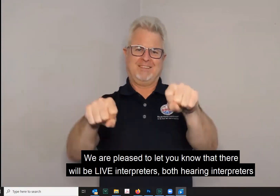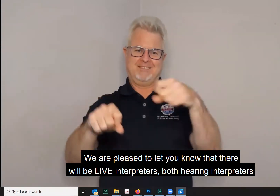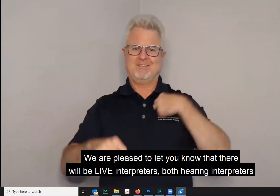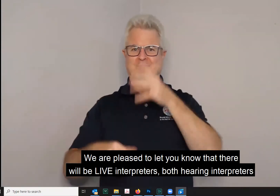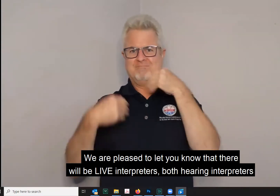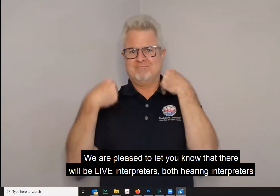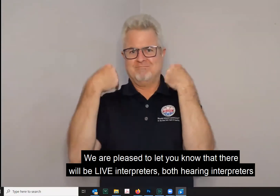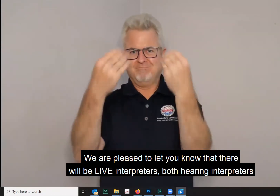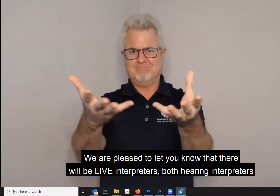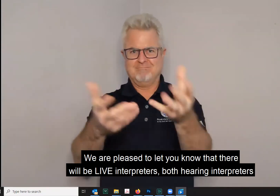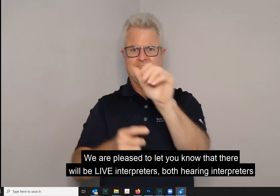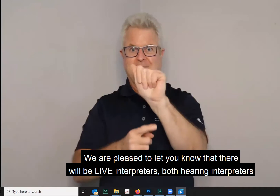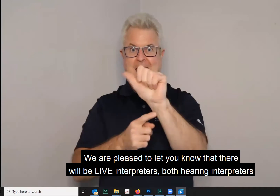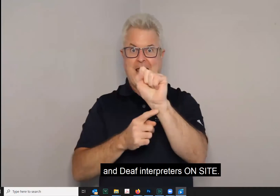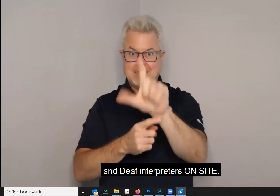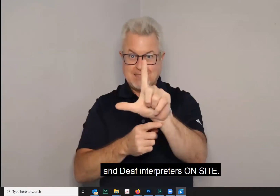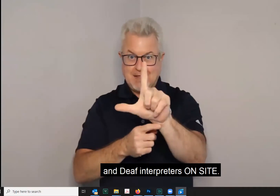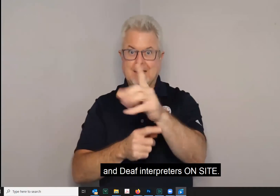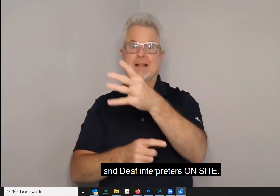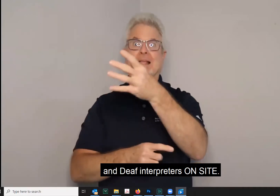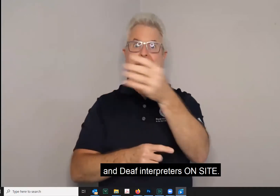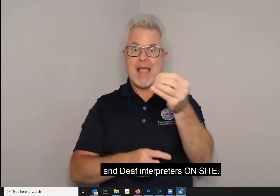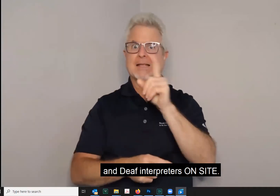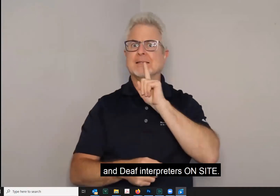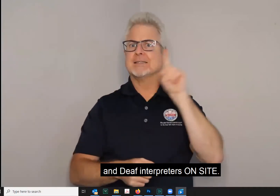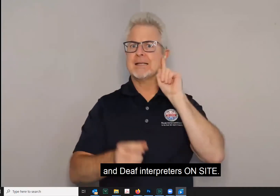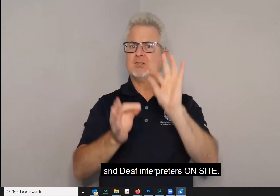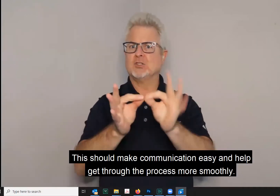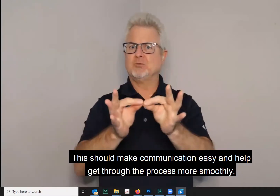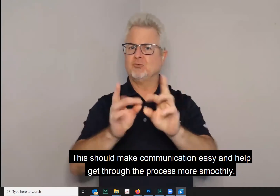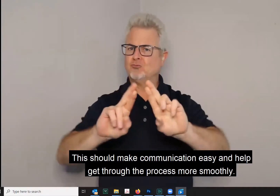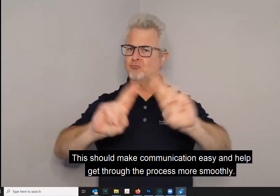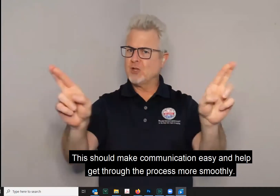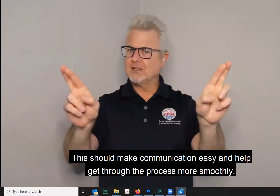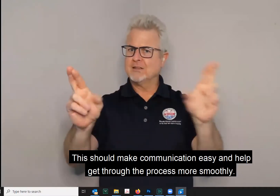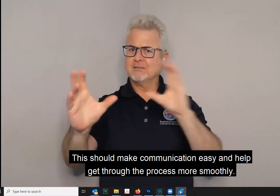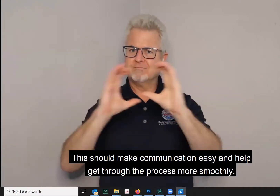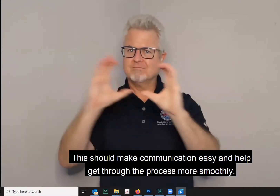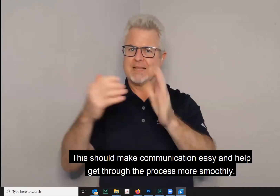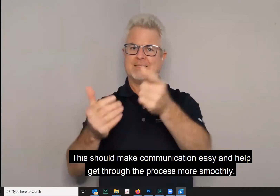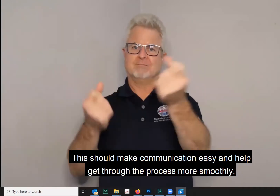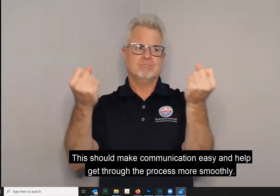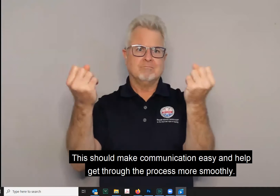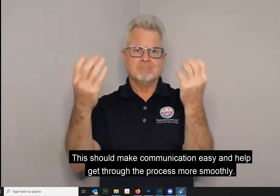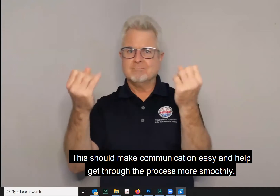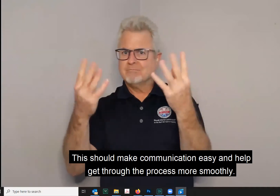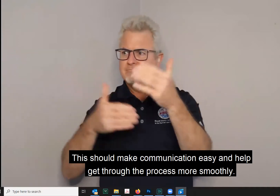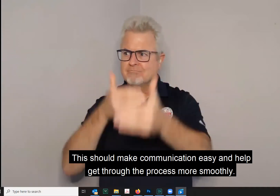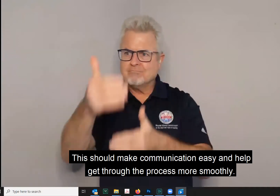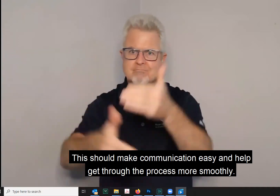We are pleased to let you know that there will be live interpreters, both hearing interpreters and deaf interpreters on site.